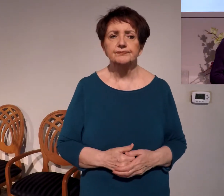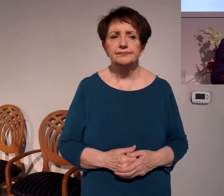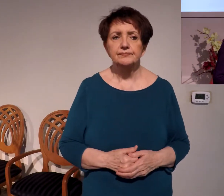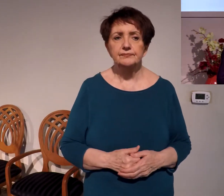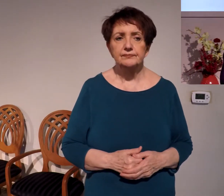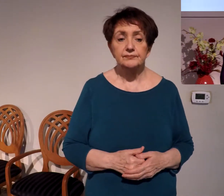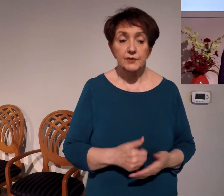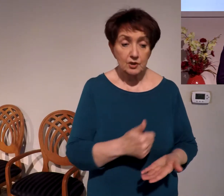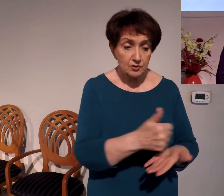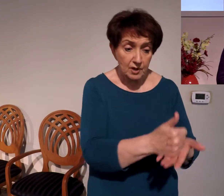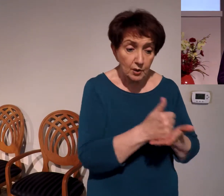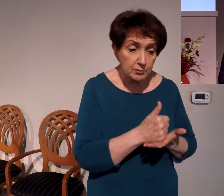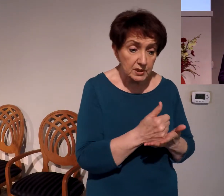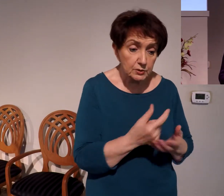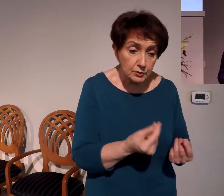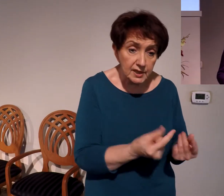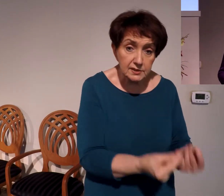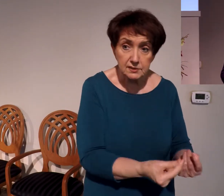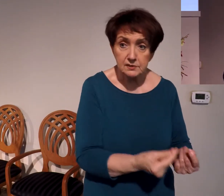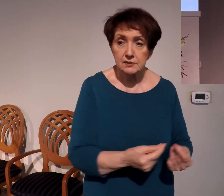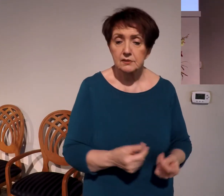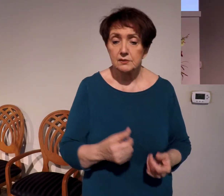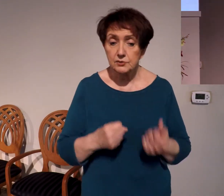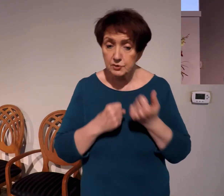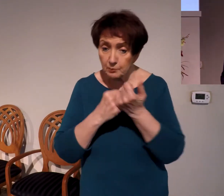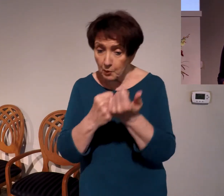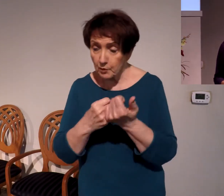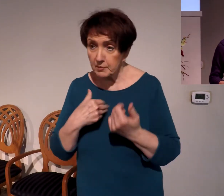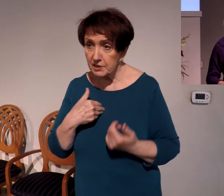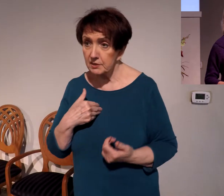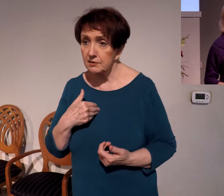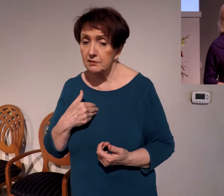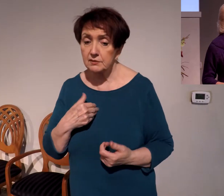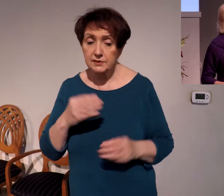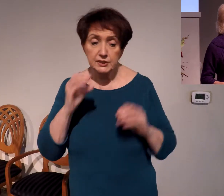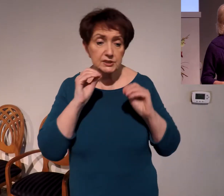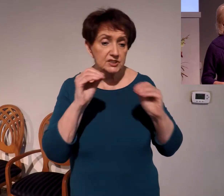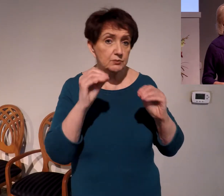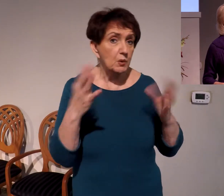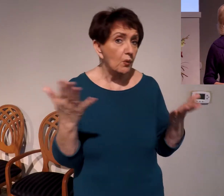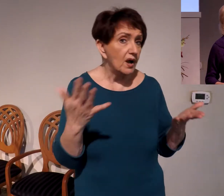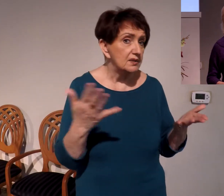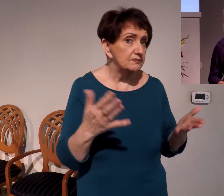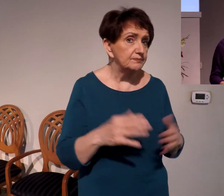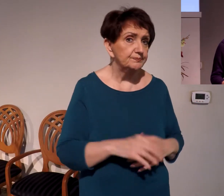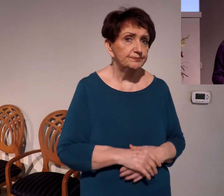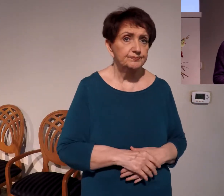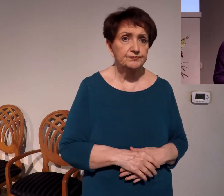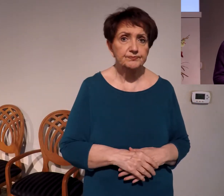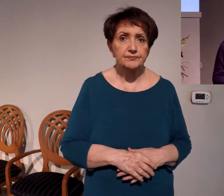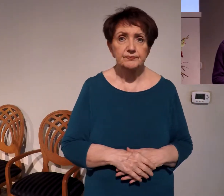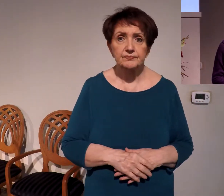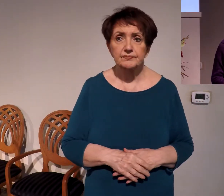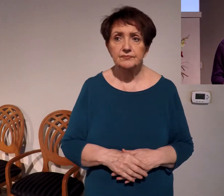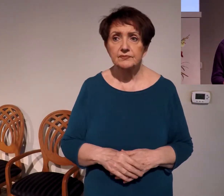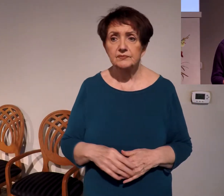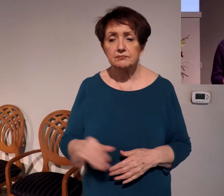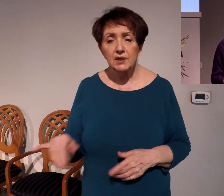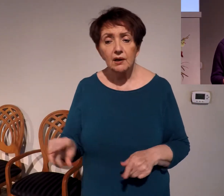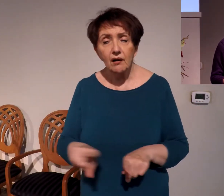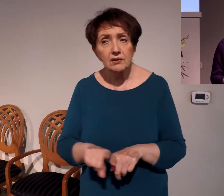Can you help me do this? Can you support me in this? I need this. Can you teach me something? but also ask for help